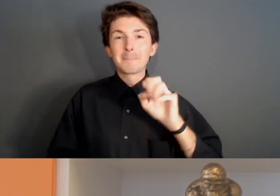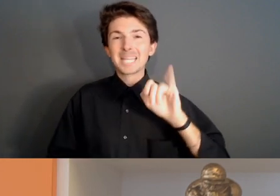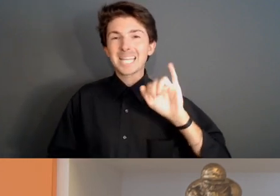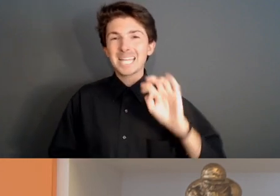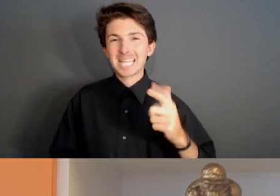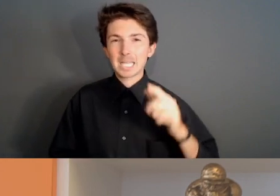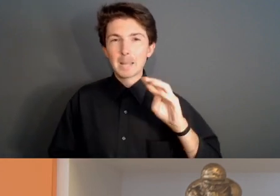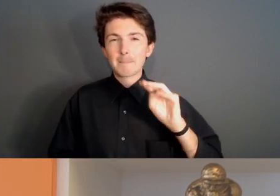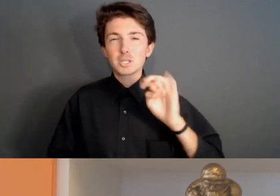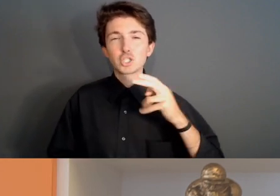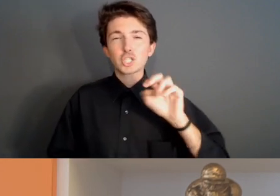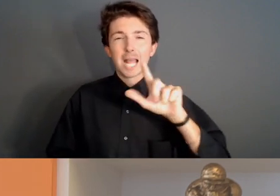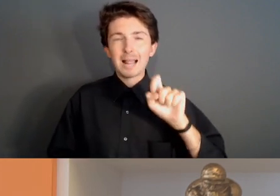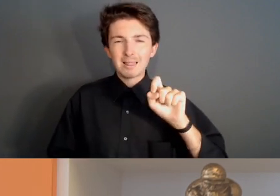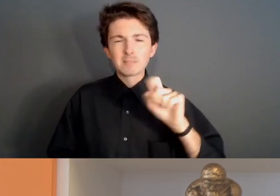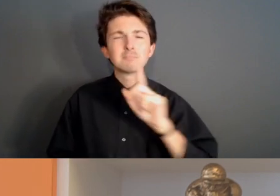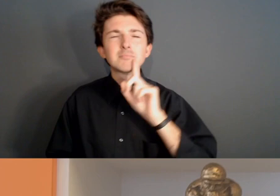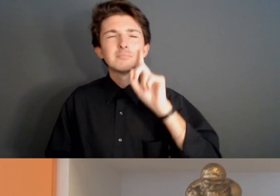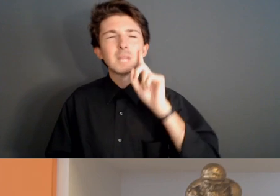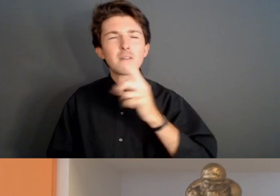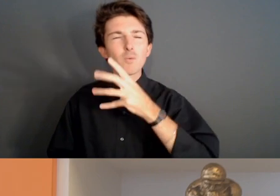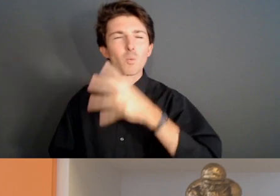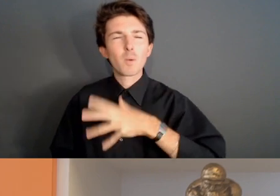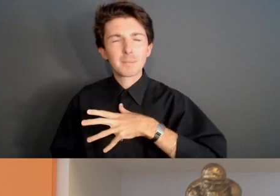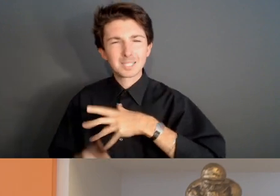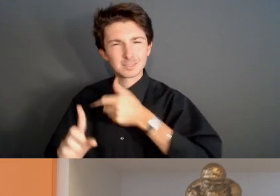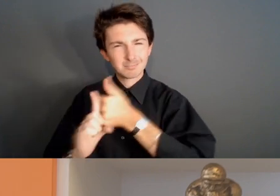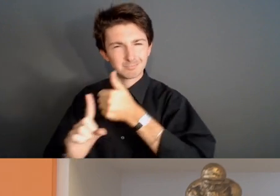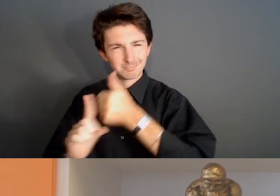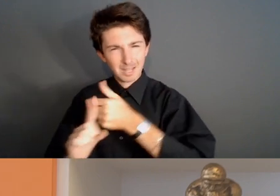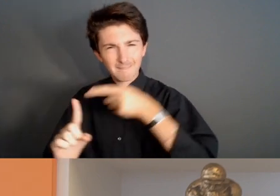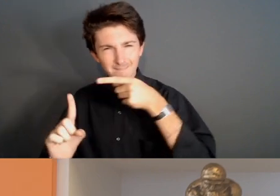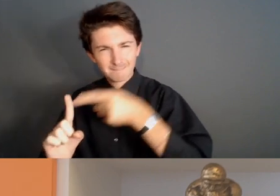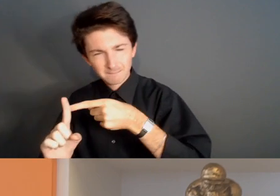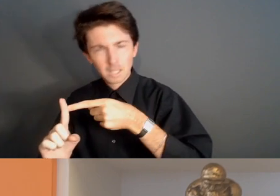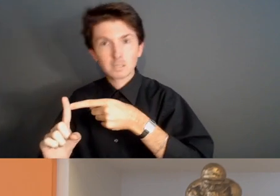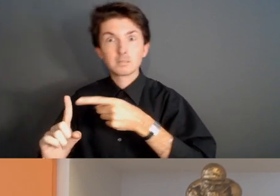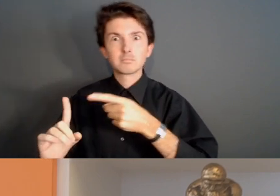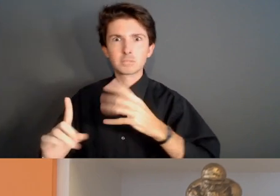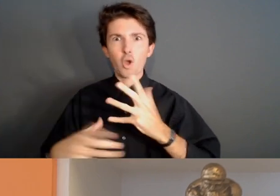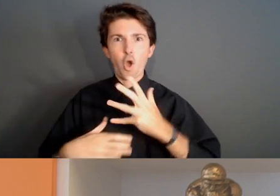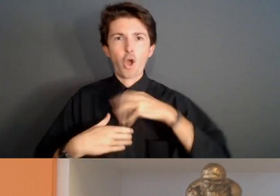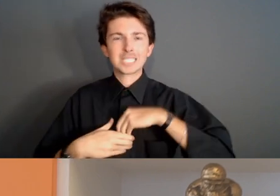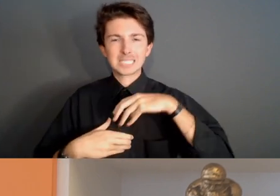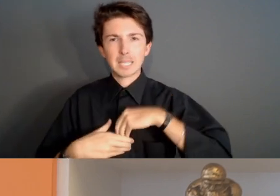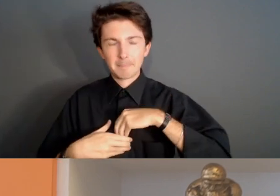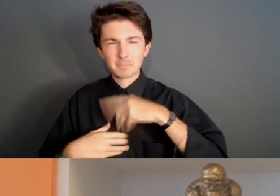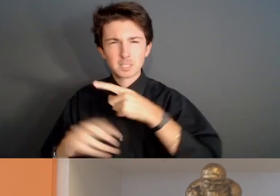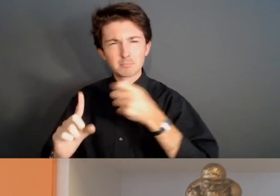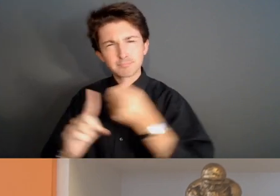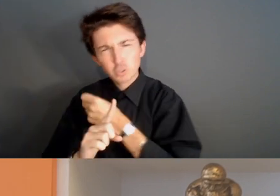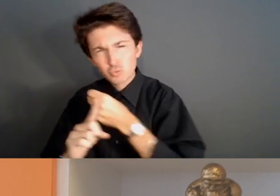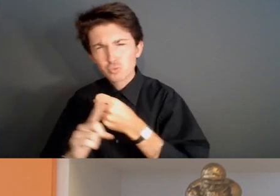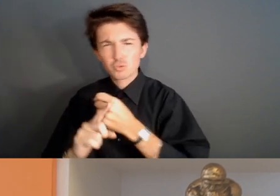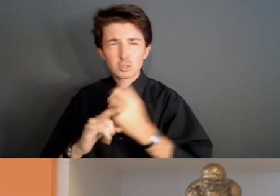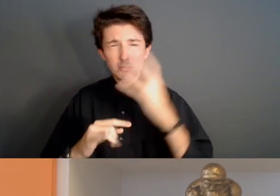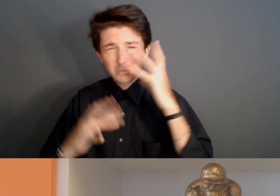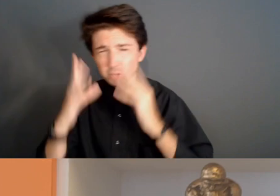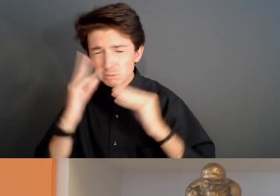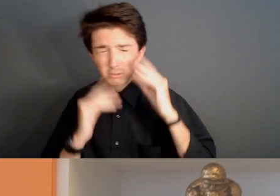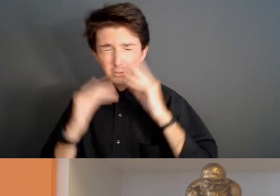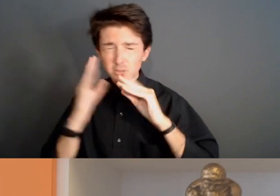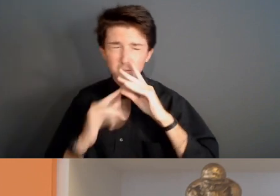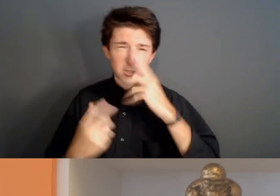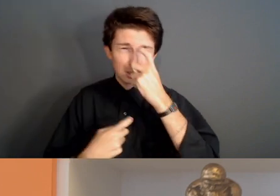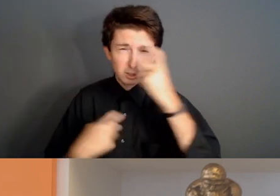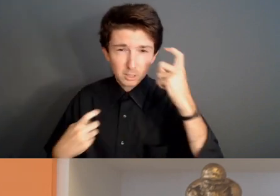documentary, Being Michelle. This film is about a deaf woman with autism who survived incarceration and abuse and now